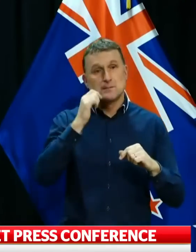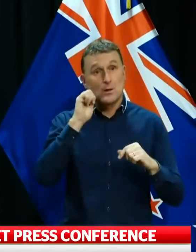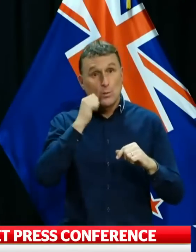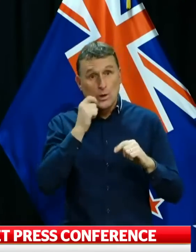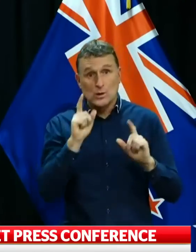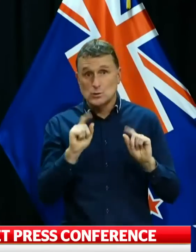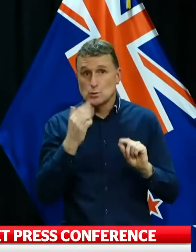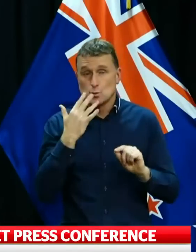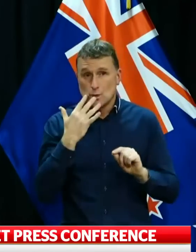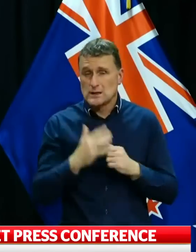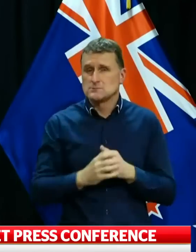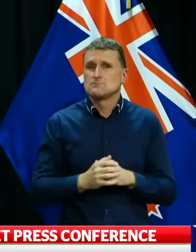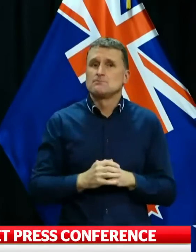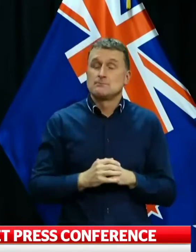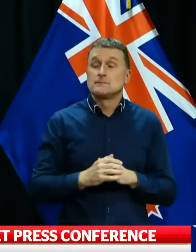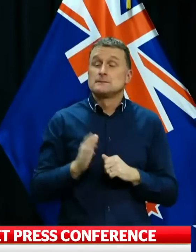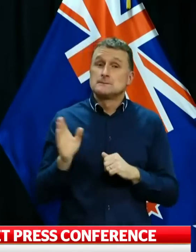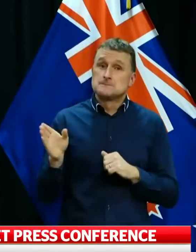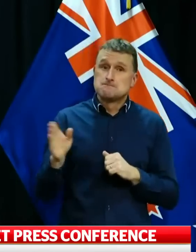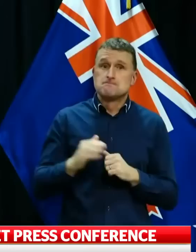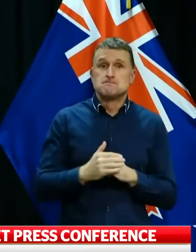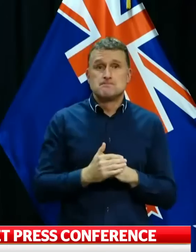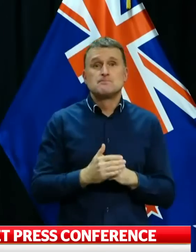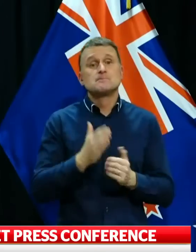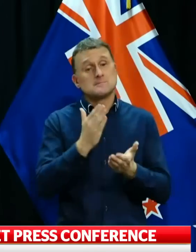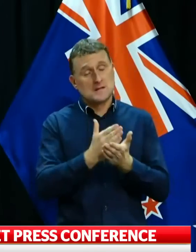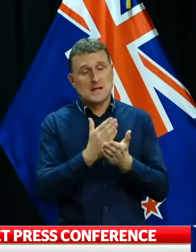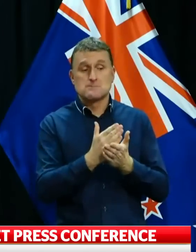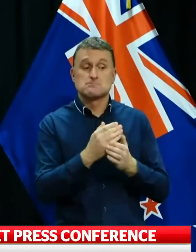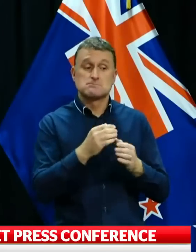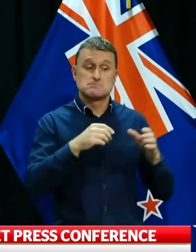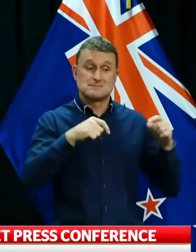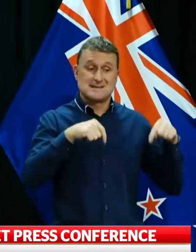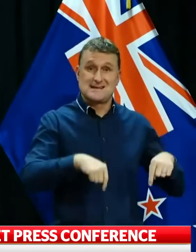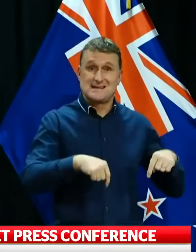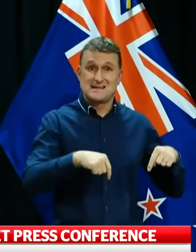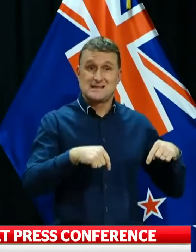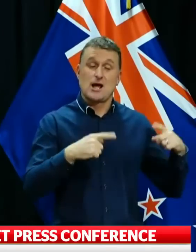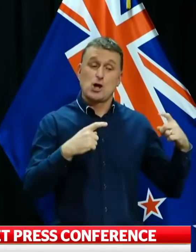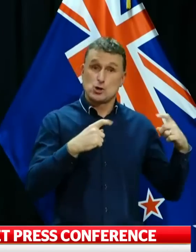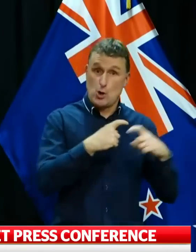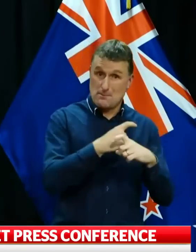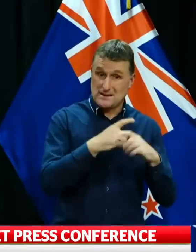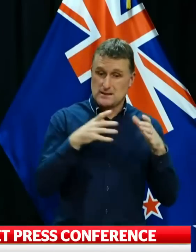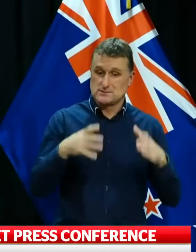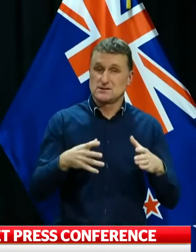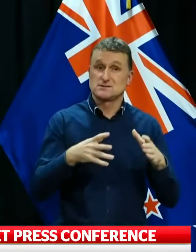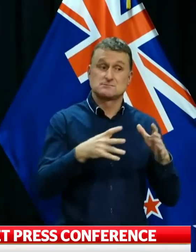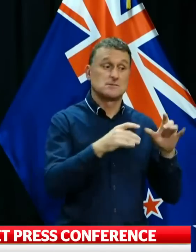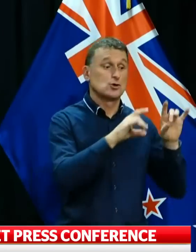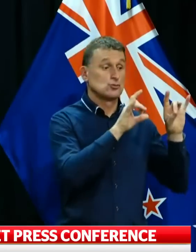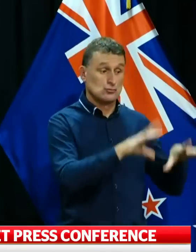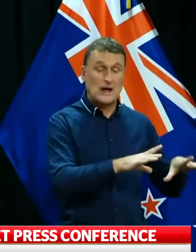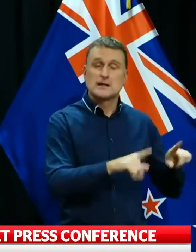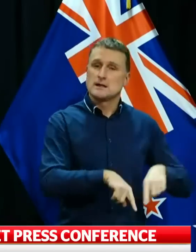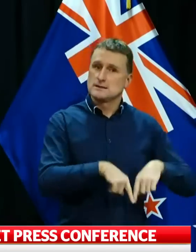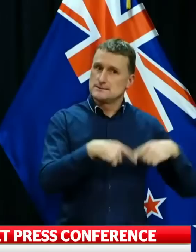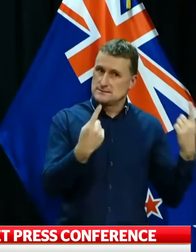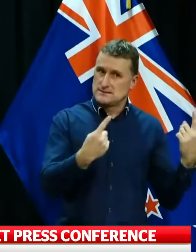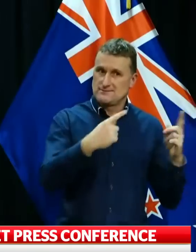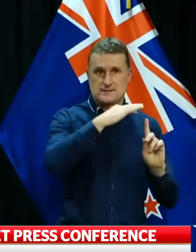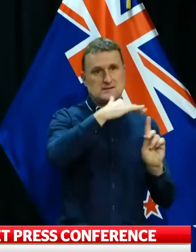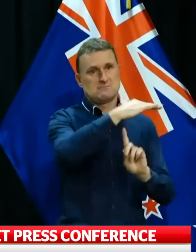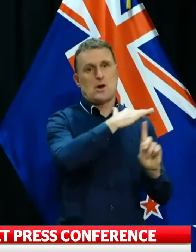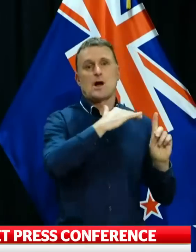There are complexities to that debate in New Zealand, which are different to in Australia as well. And